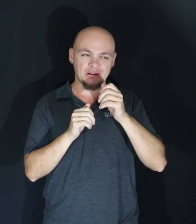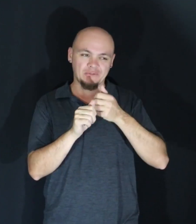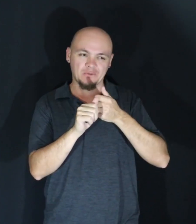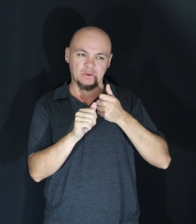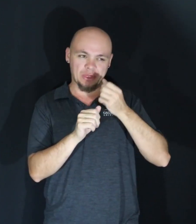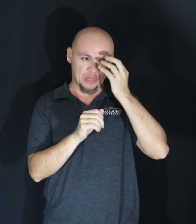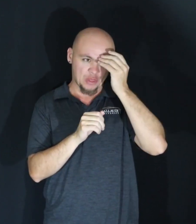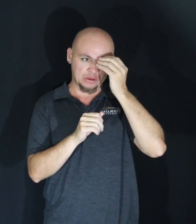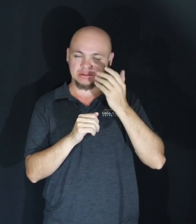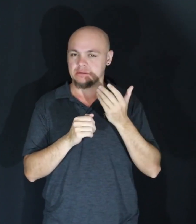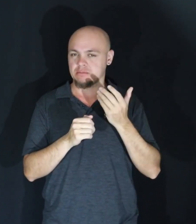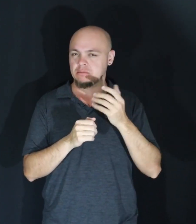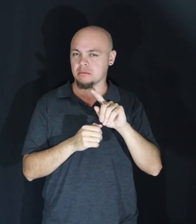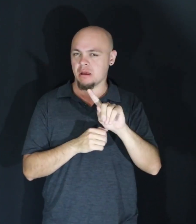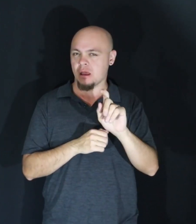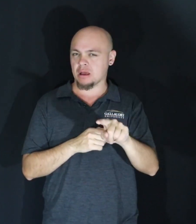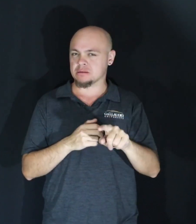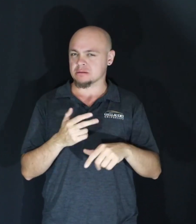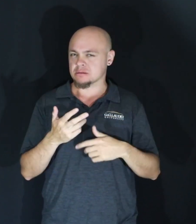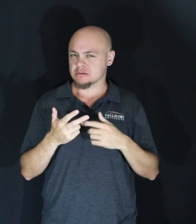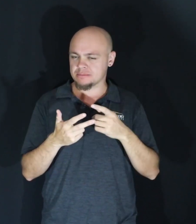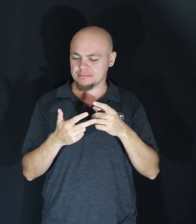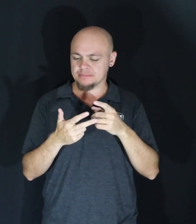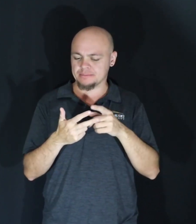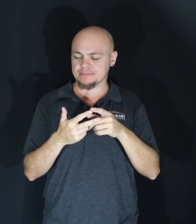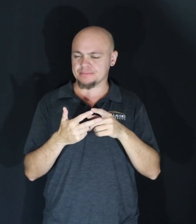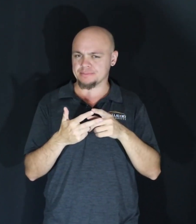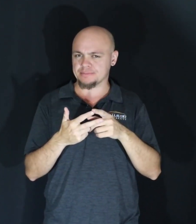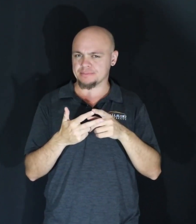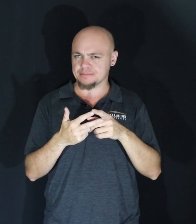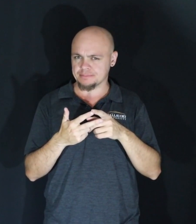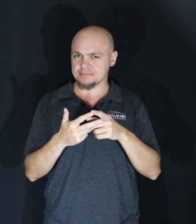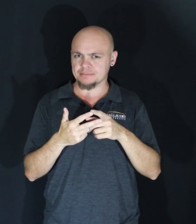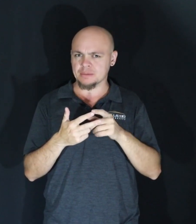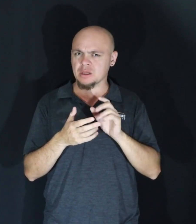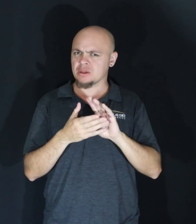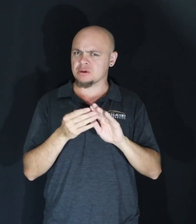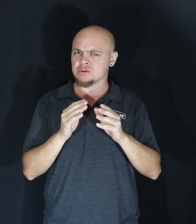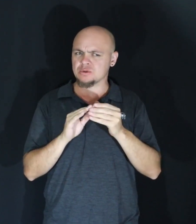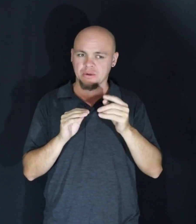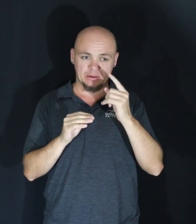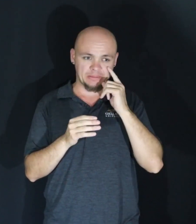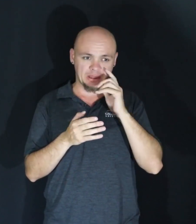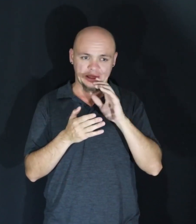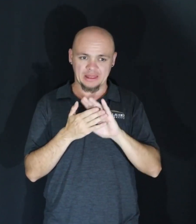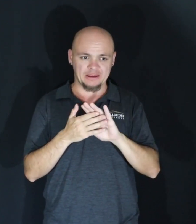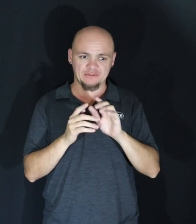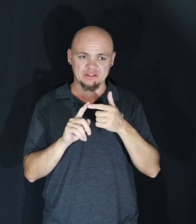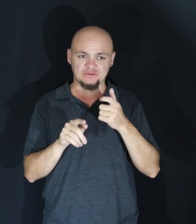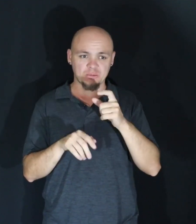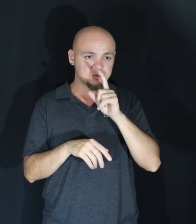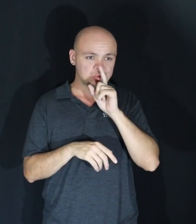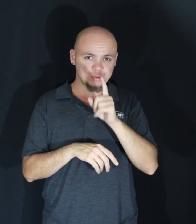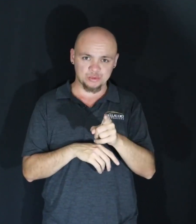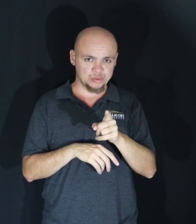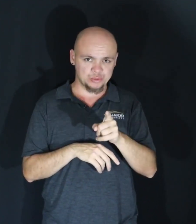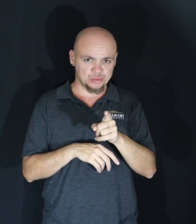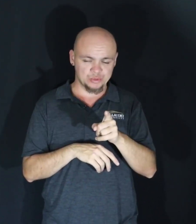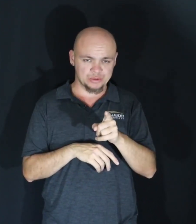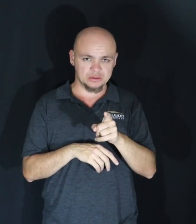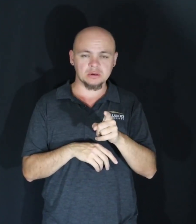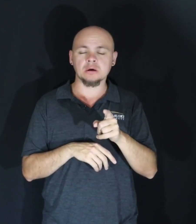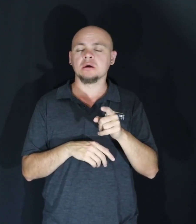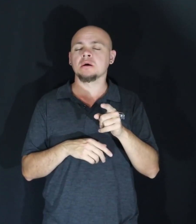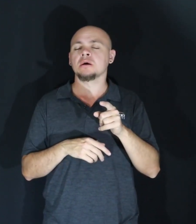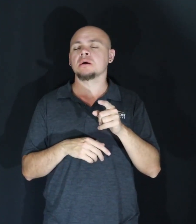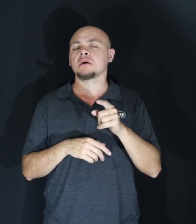we ask ourselves the question, we really believe that the story that we're telling ourselves does not come from truth, but it